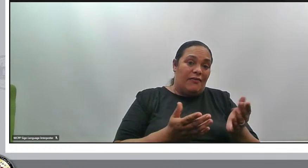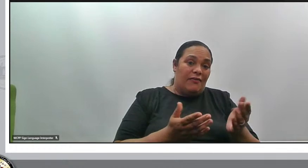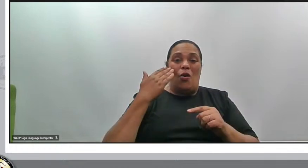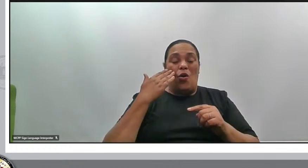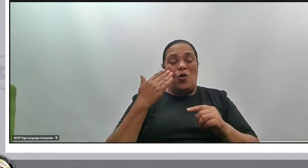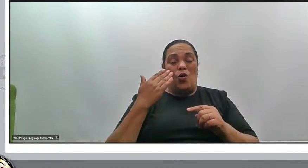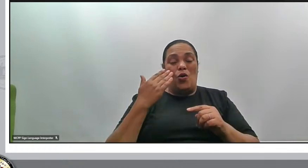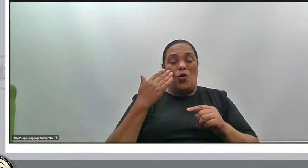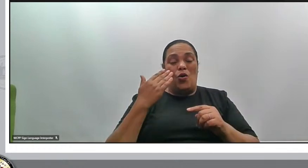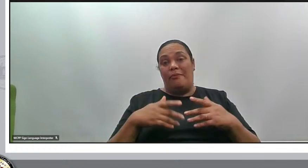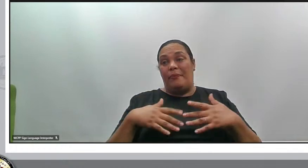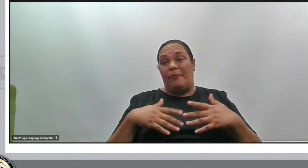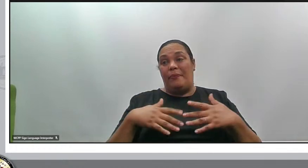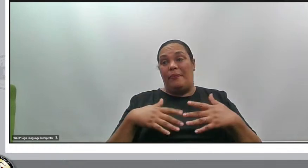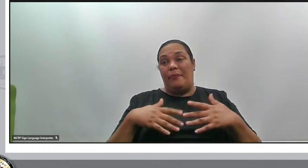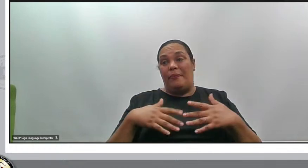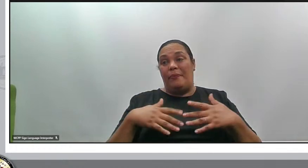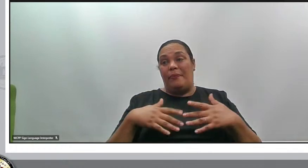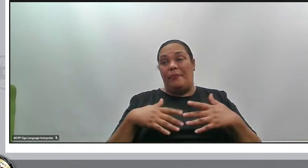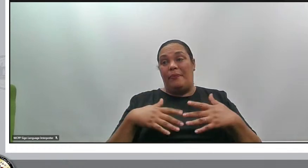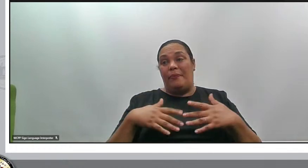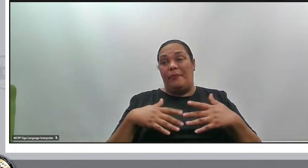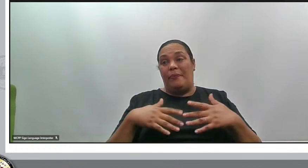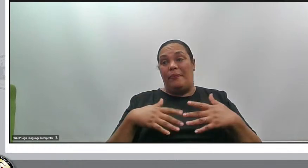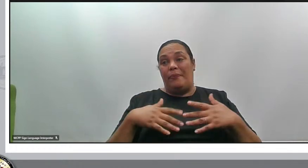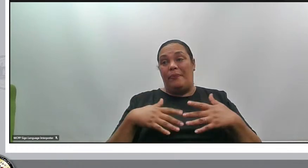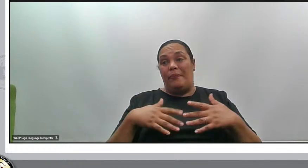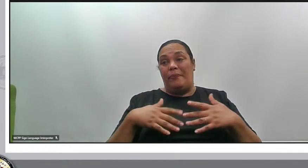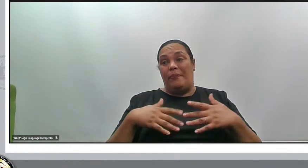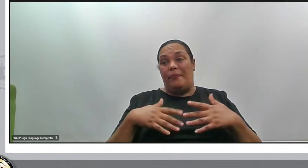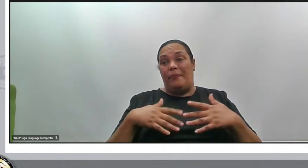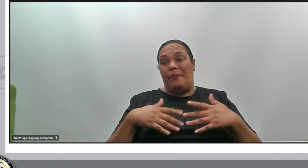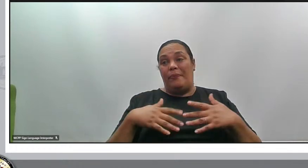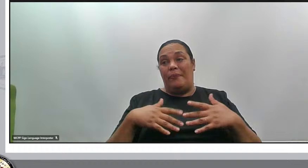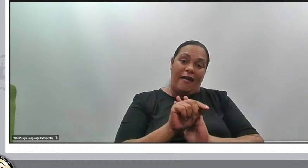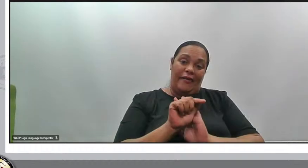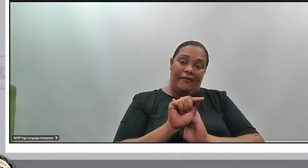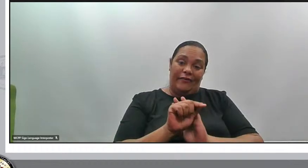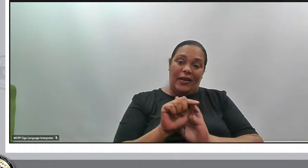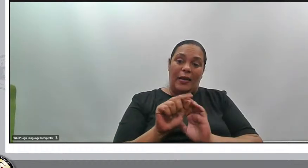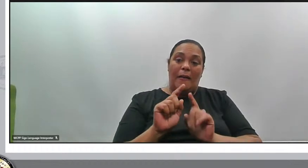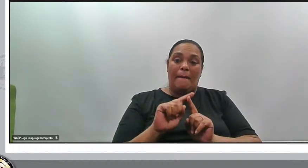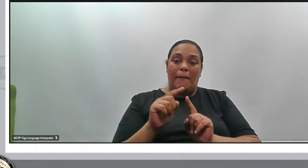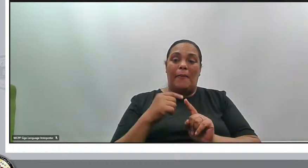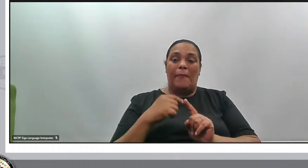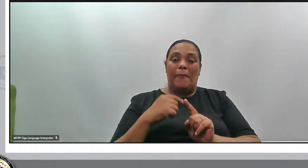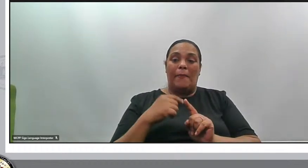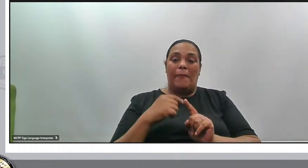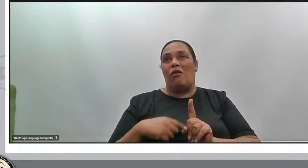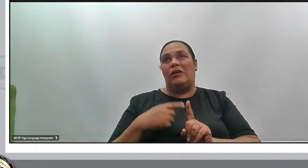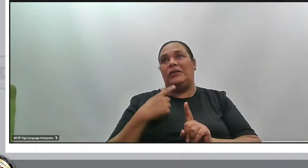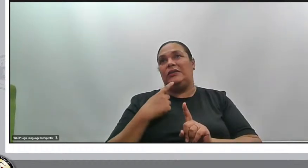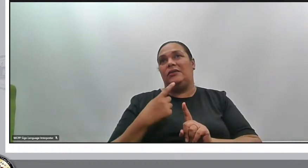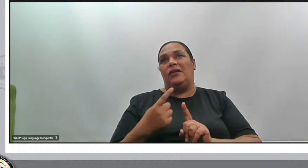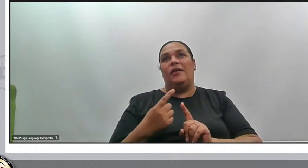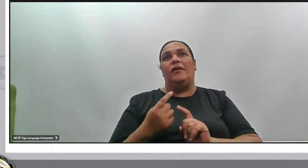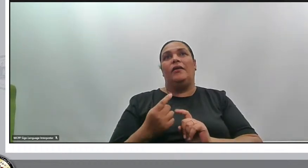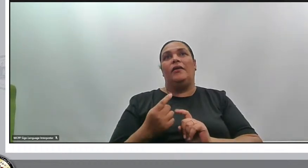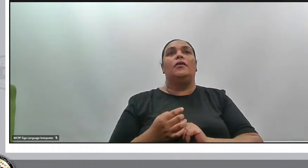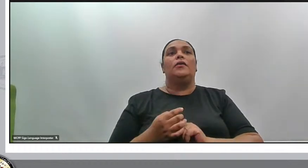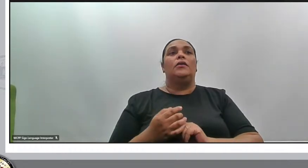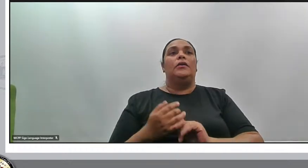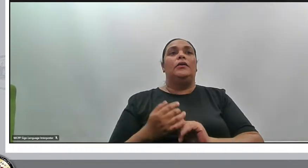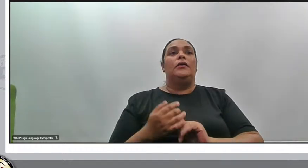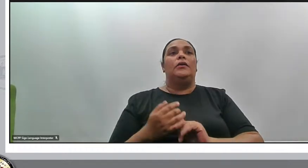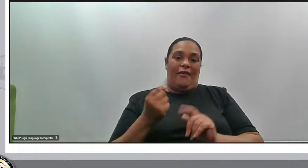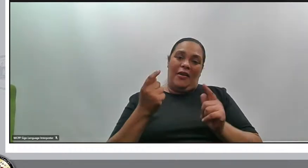again, a very high perceived interest increase there. I can, however, say that we now have